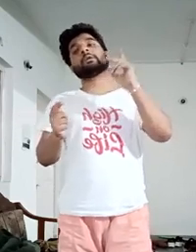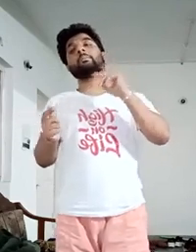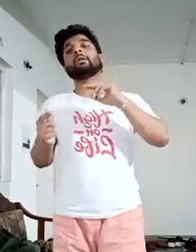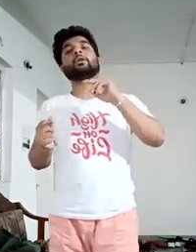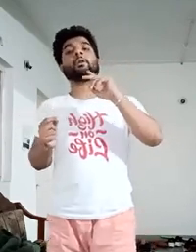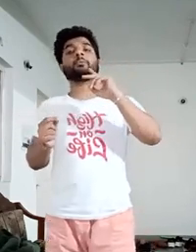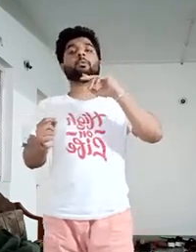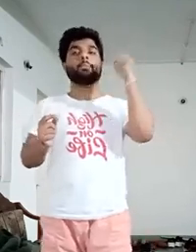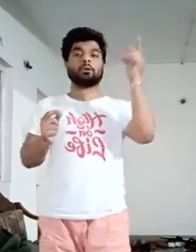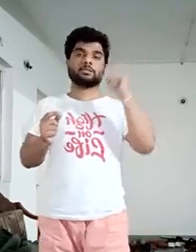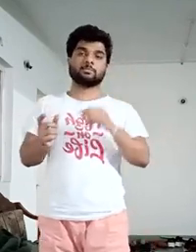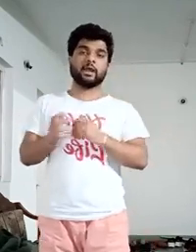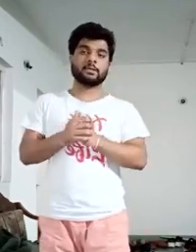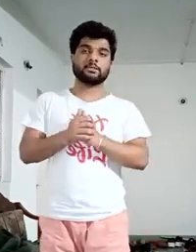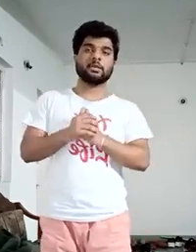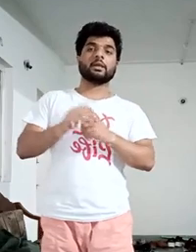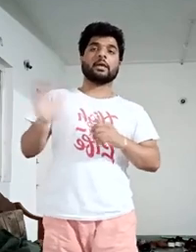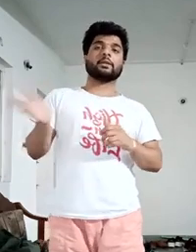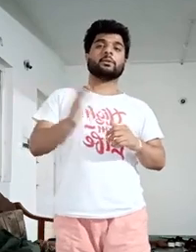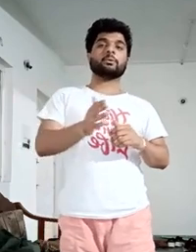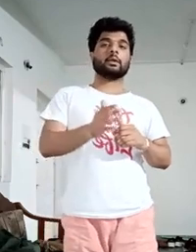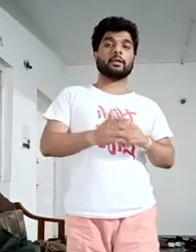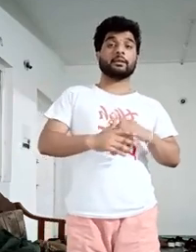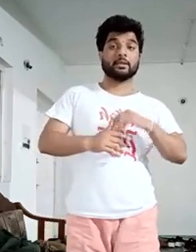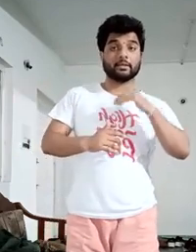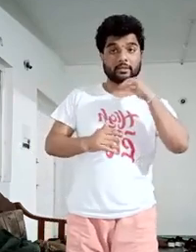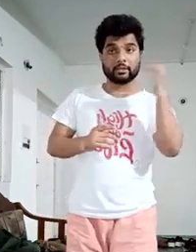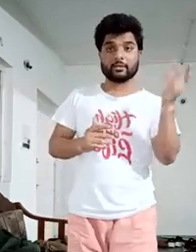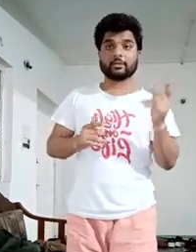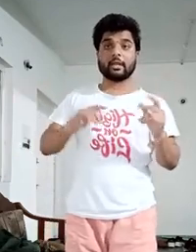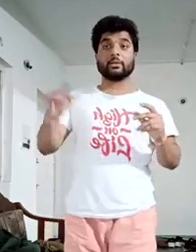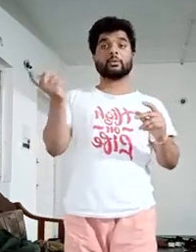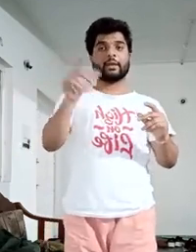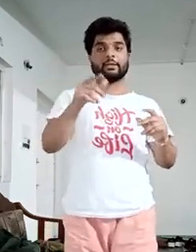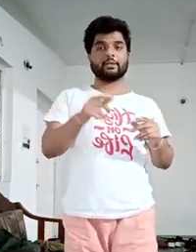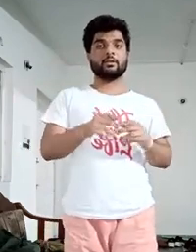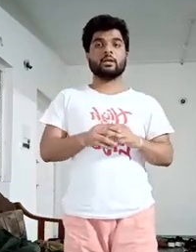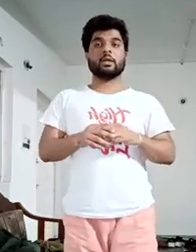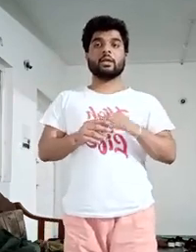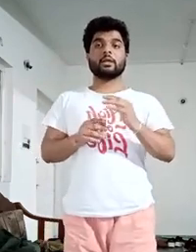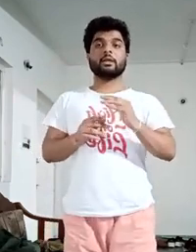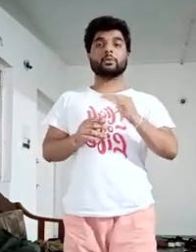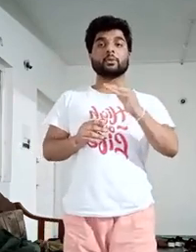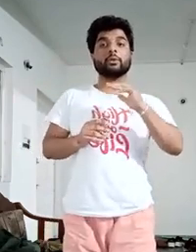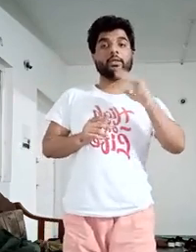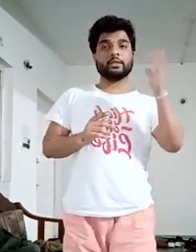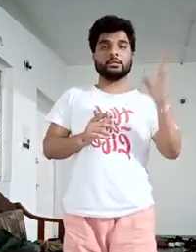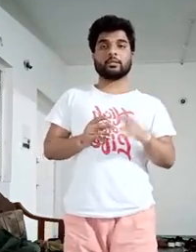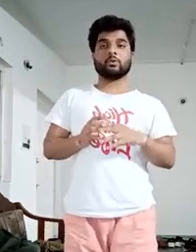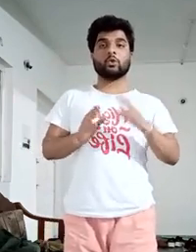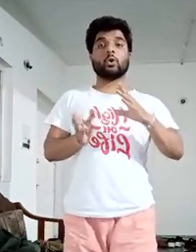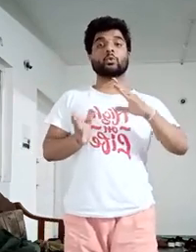capital letter of the wrapper class is byte. Character to character, character to character. Int to integer, long to